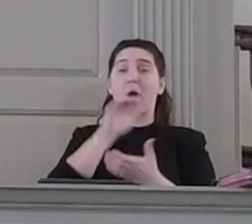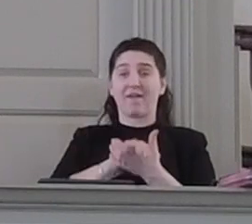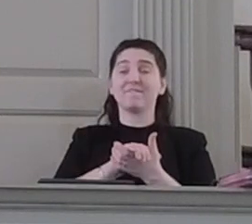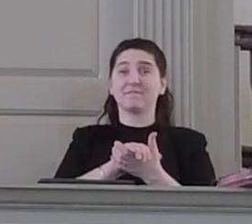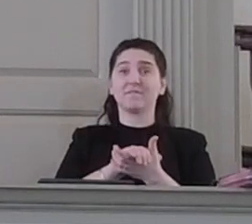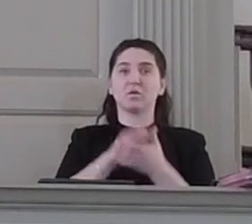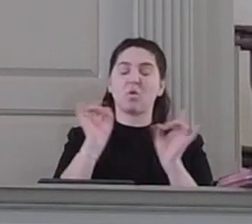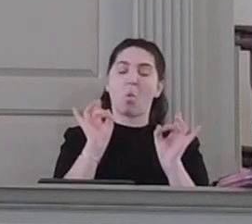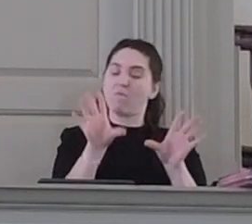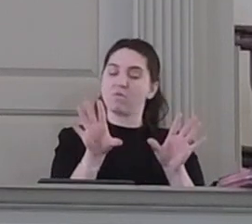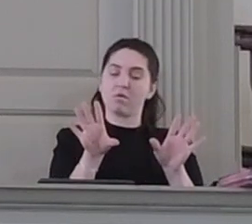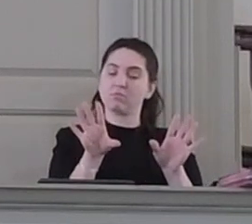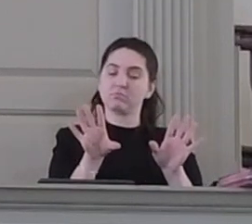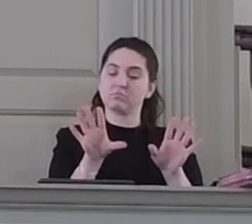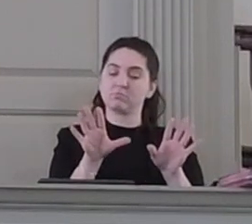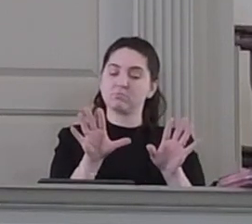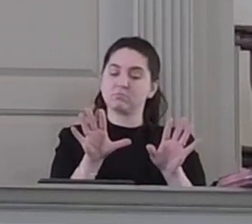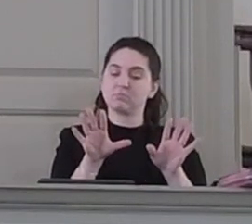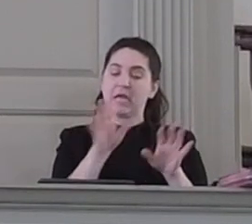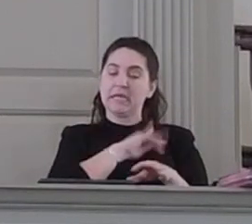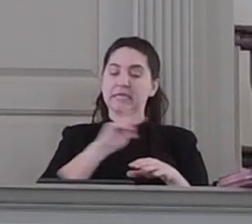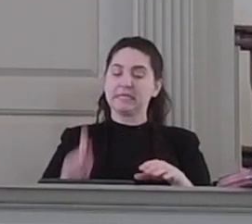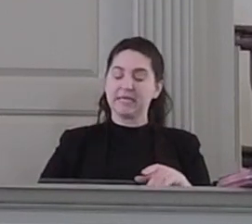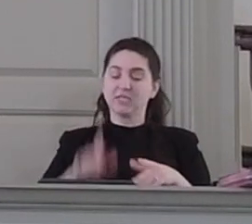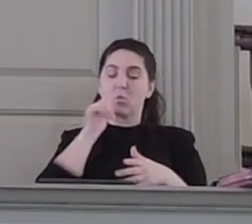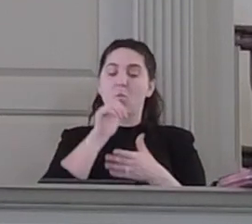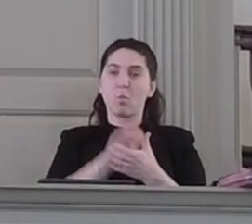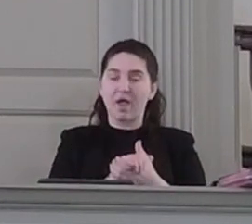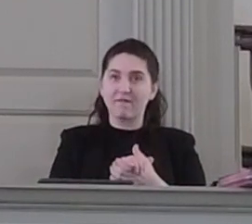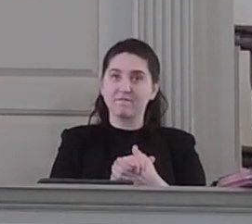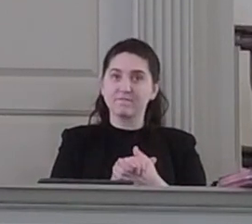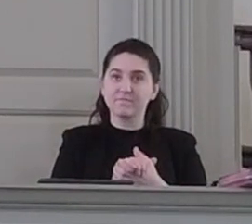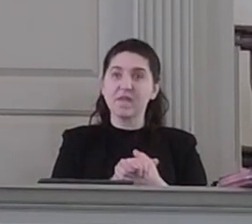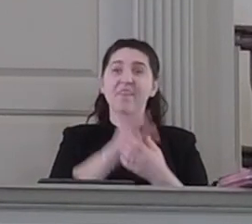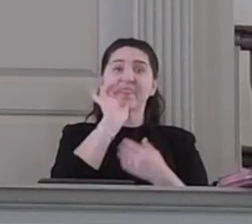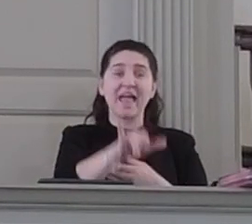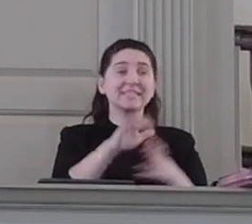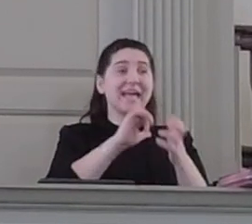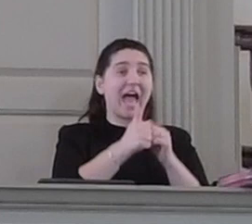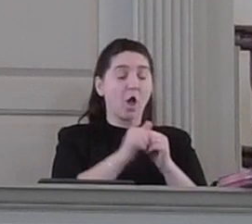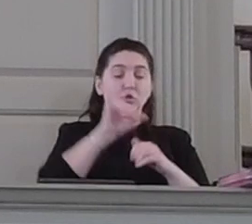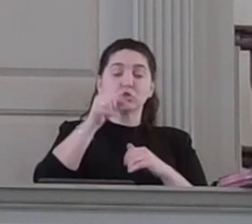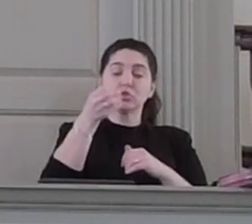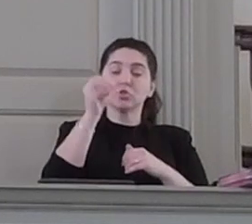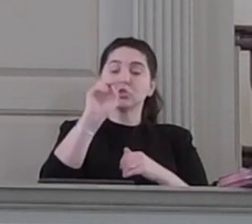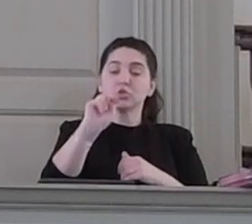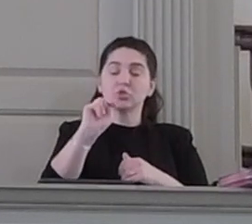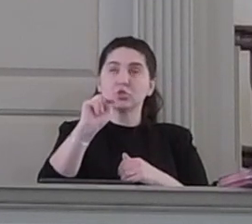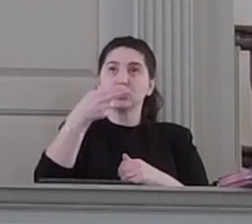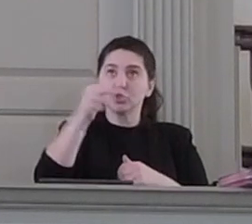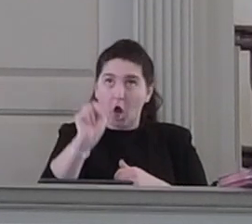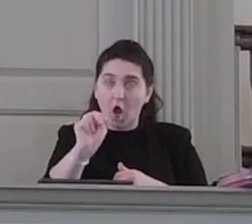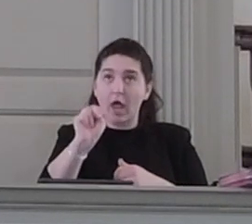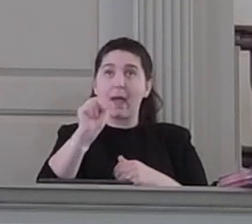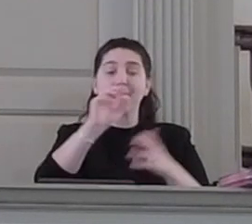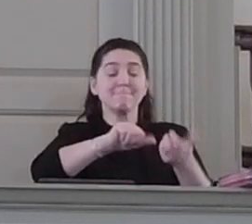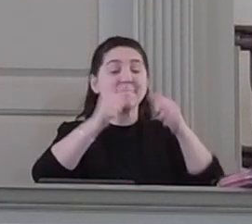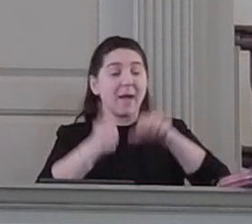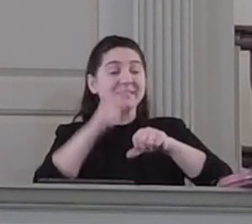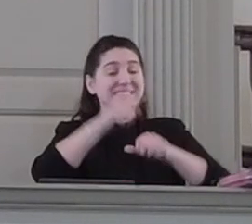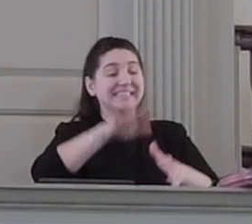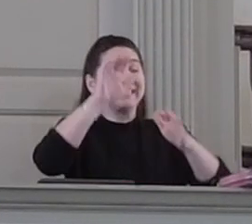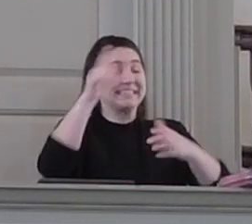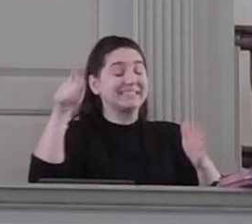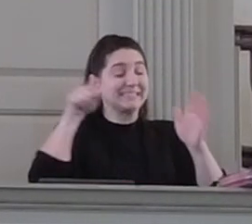who's even worse. And that is how John the Baptist died. John the Baptist, Jesus' cousin, a prophet in his